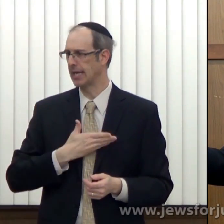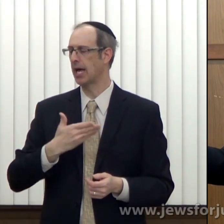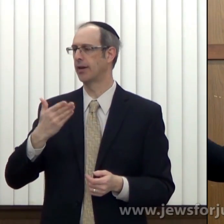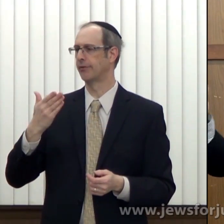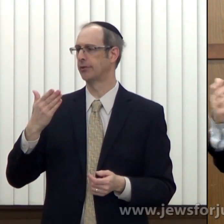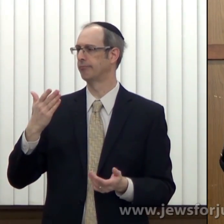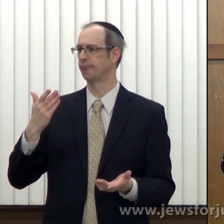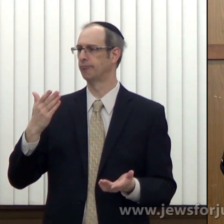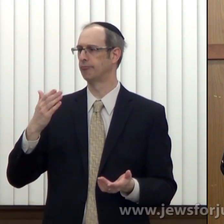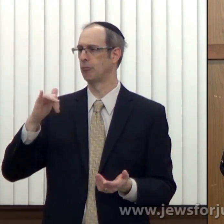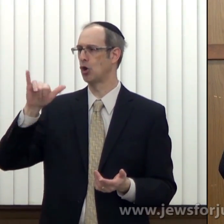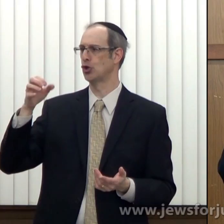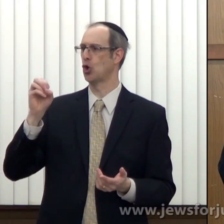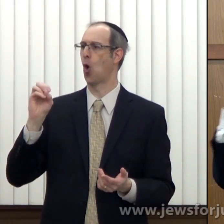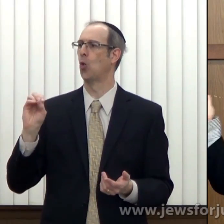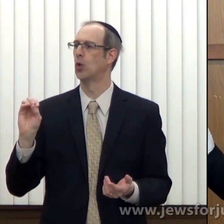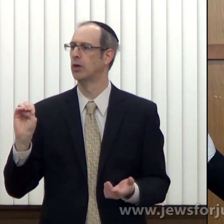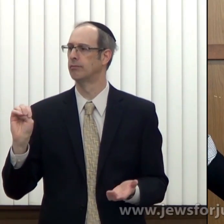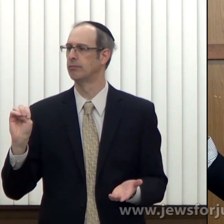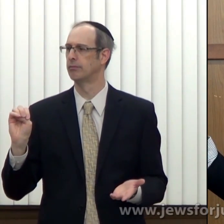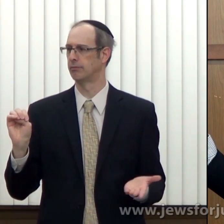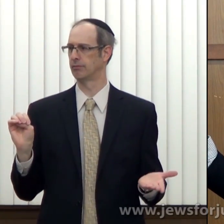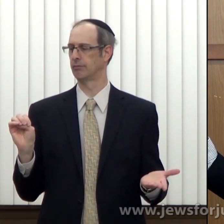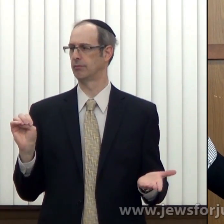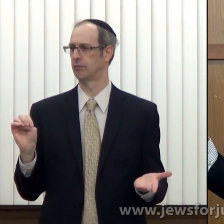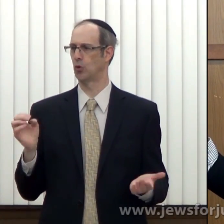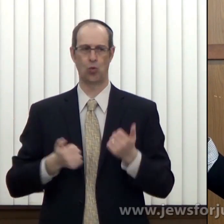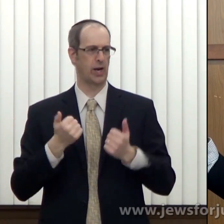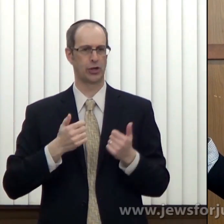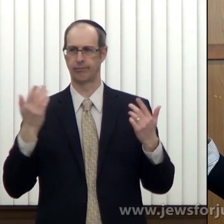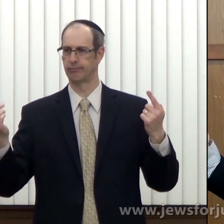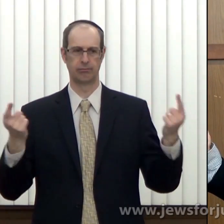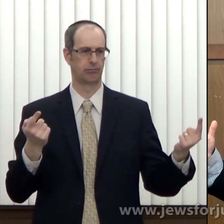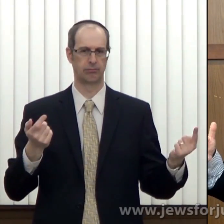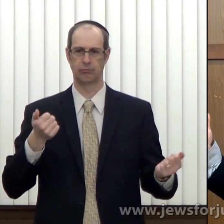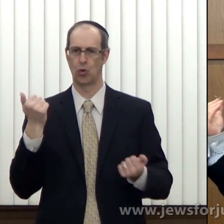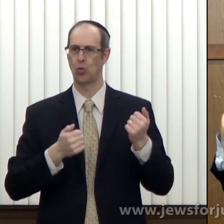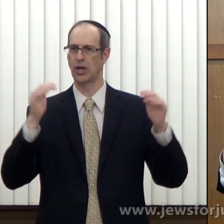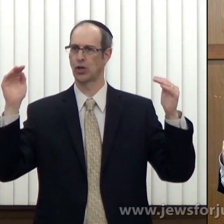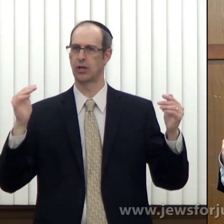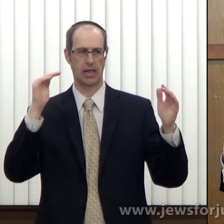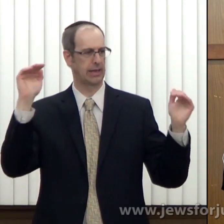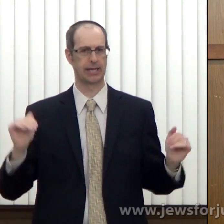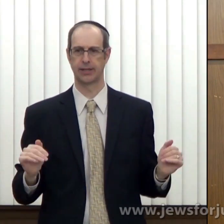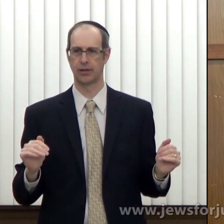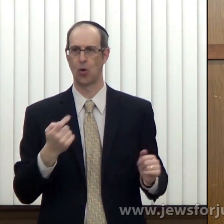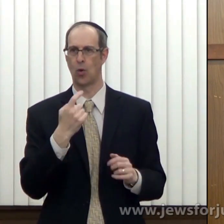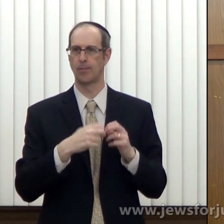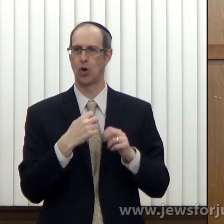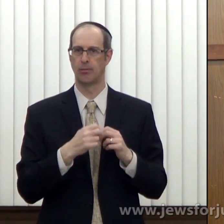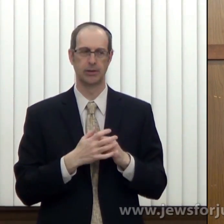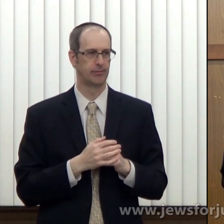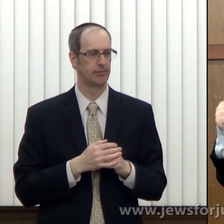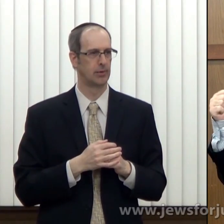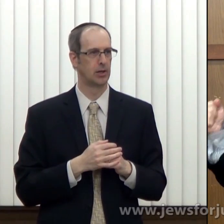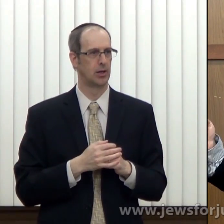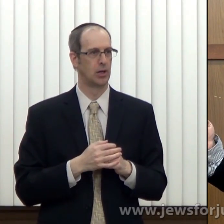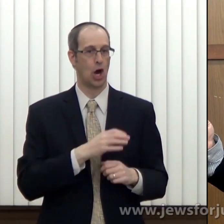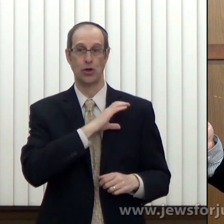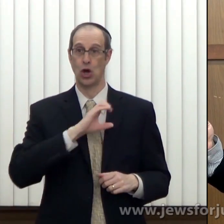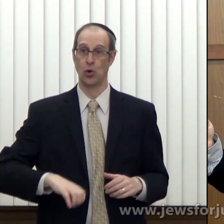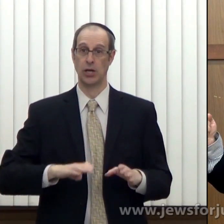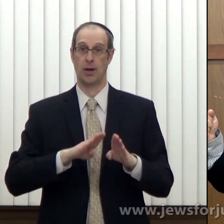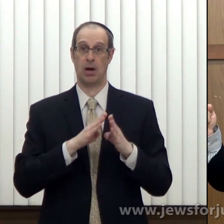of Joe, which one is it? So one of the problems is that the